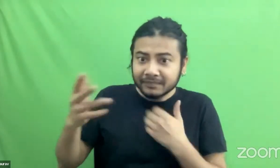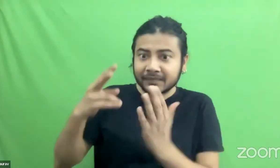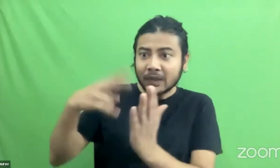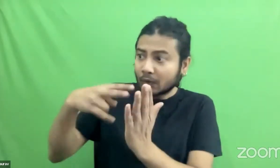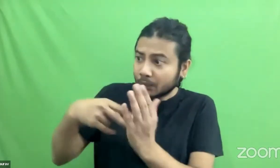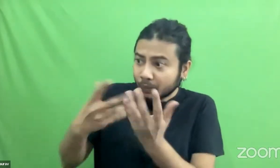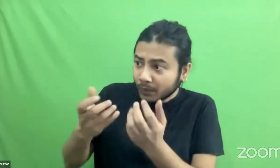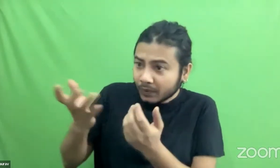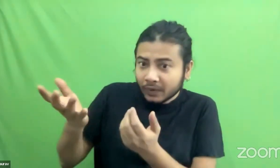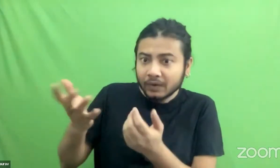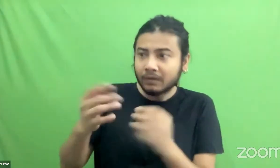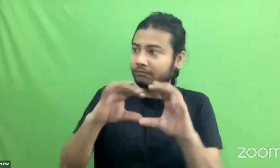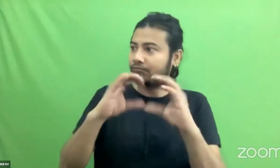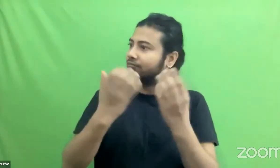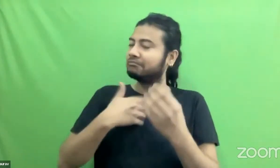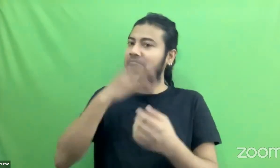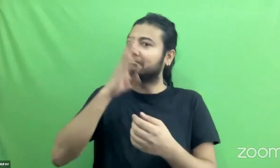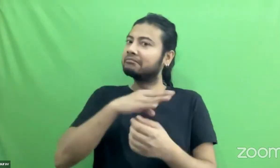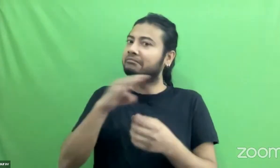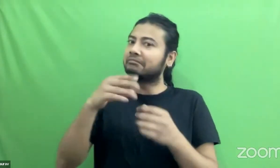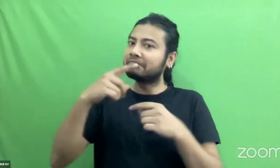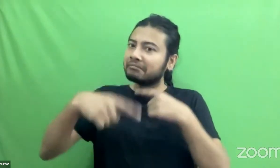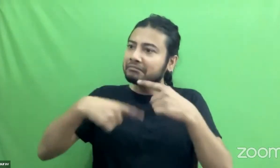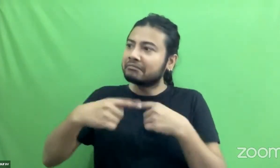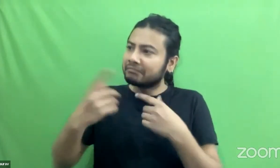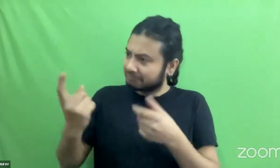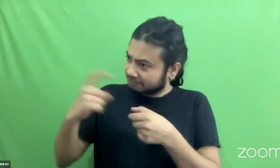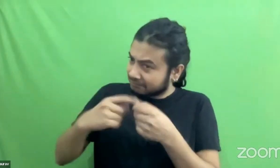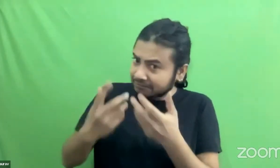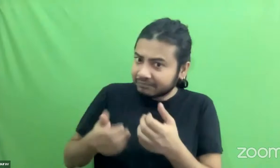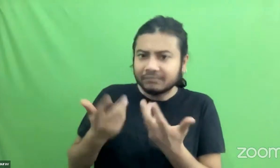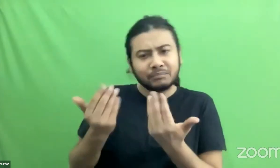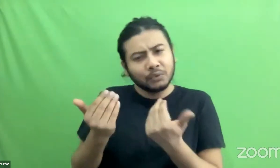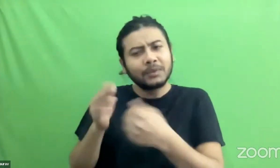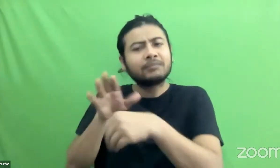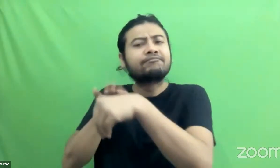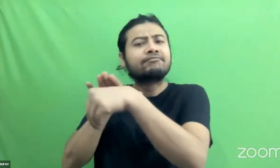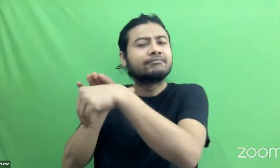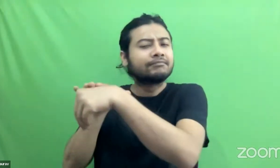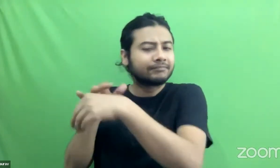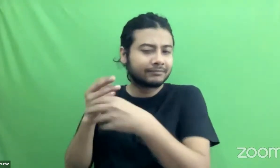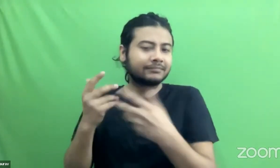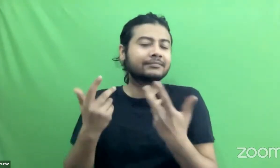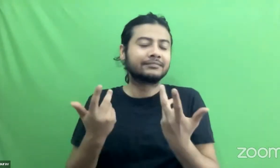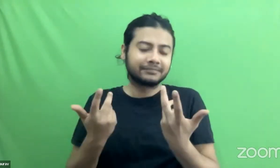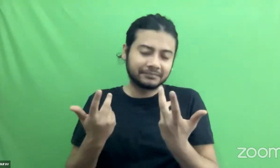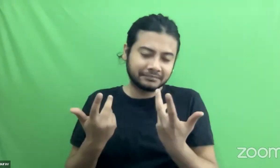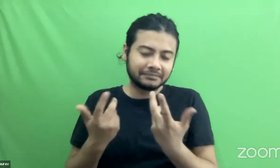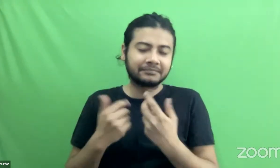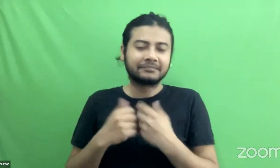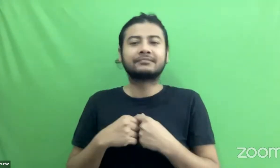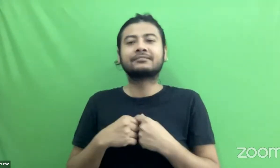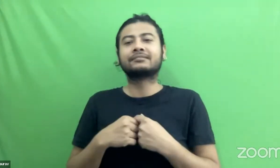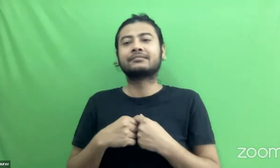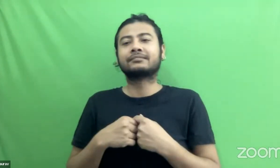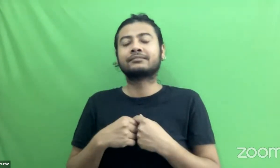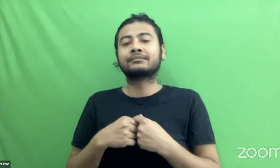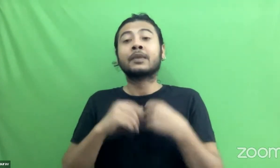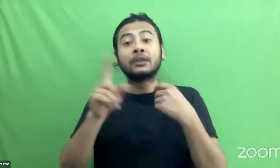So when we are chanting the Hare Krishna mantra, at that time, we are requesting Radharani that please engage me in your